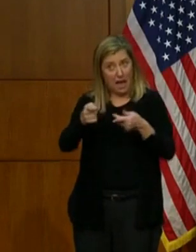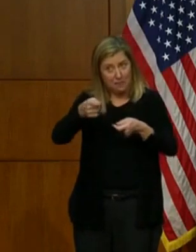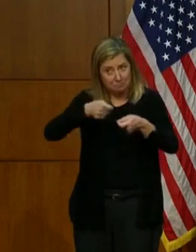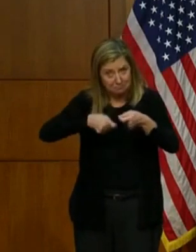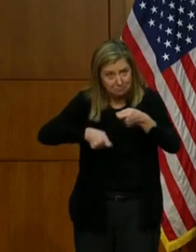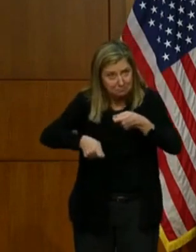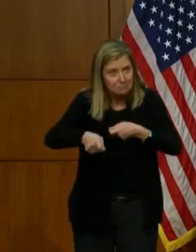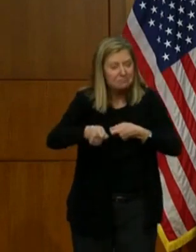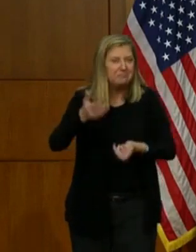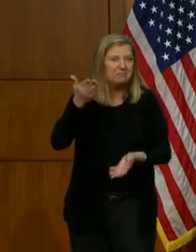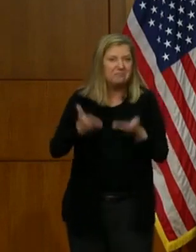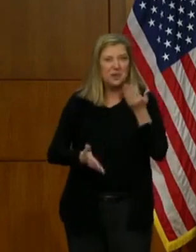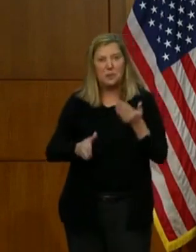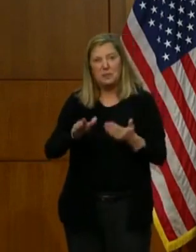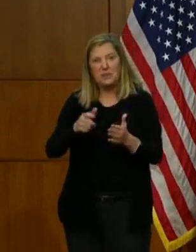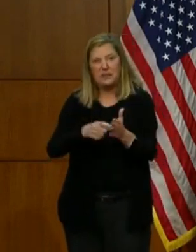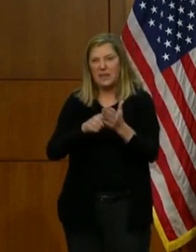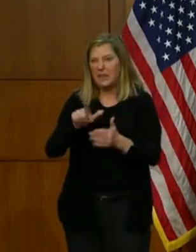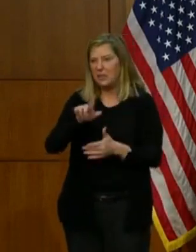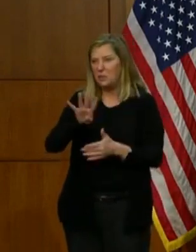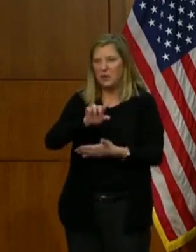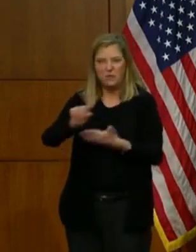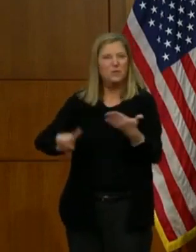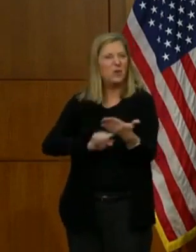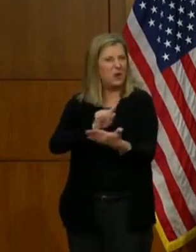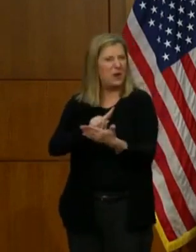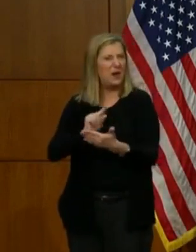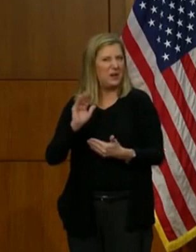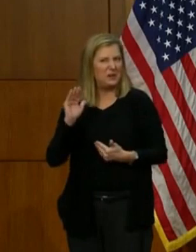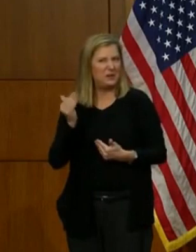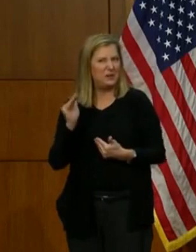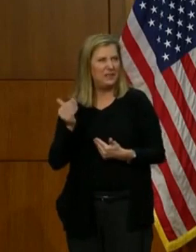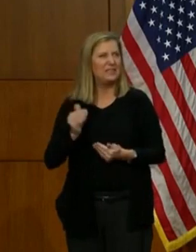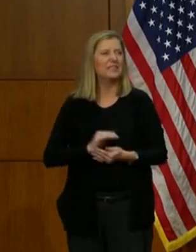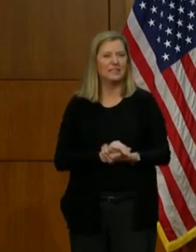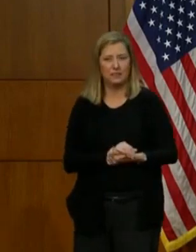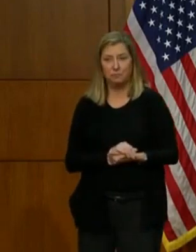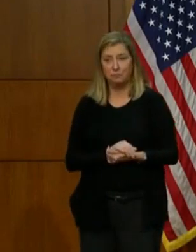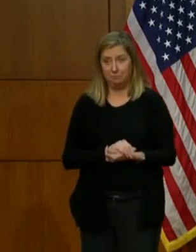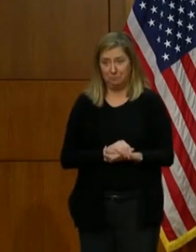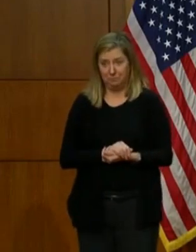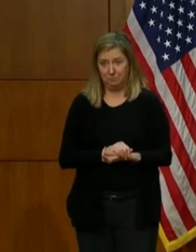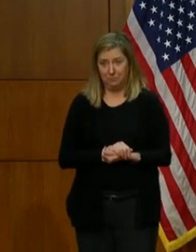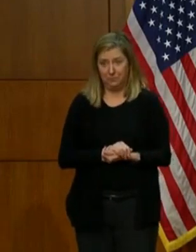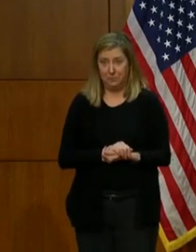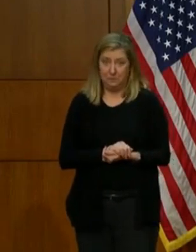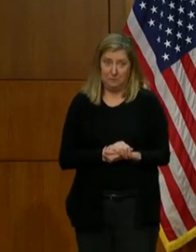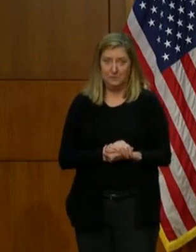24 hours or so.